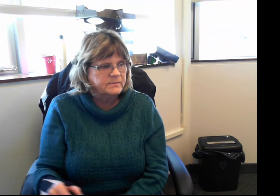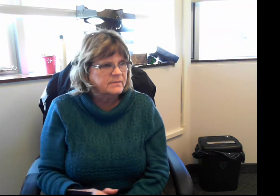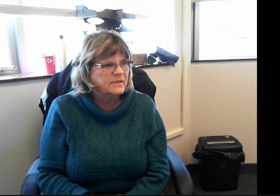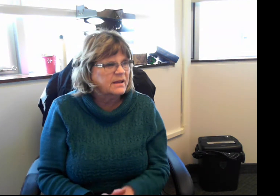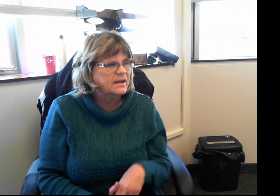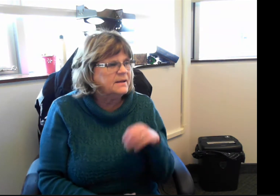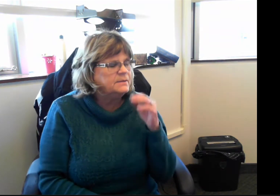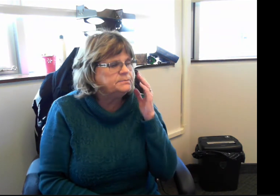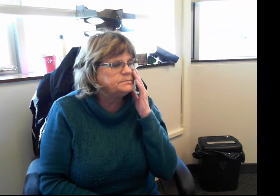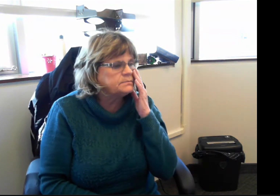Okay.